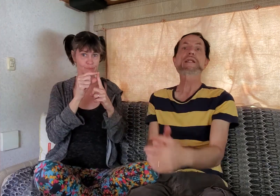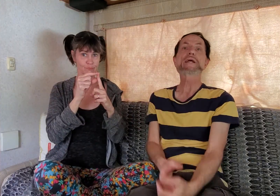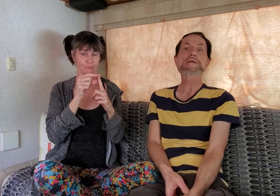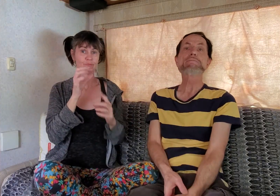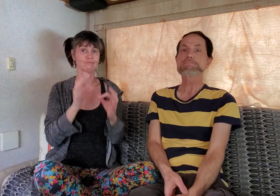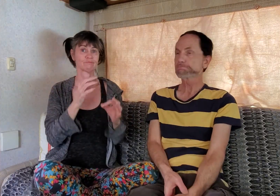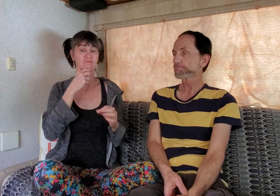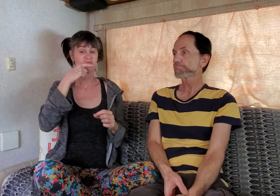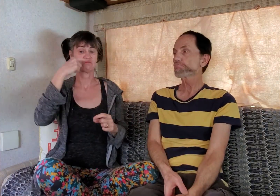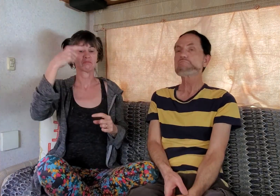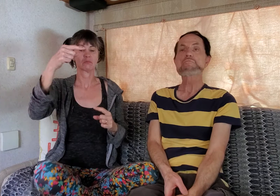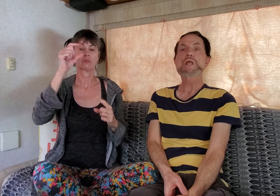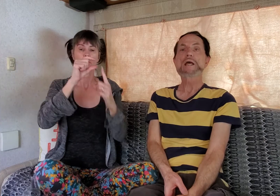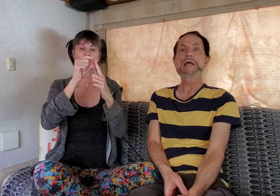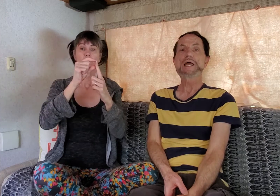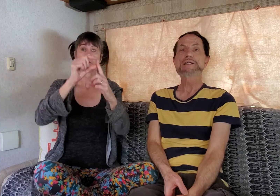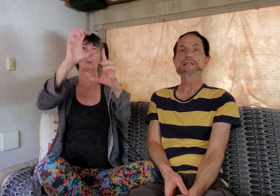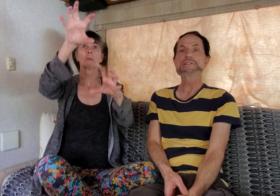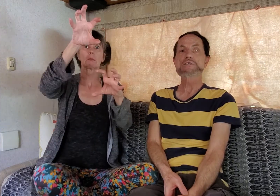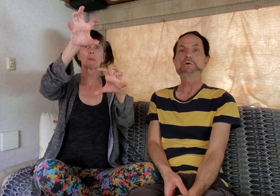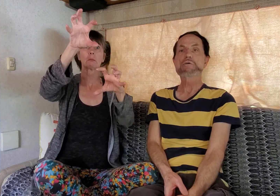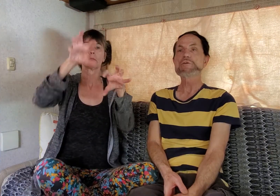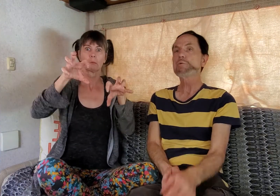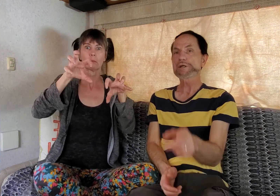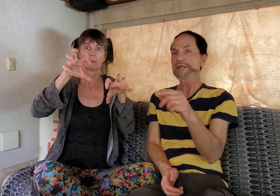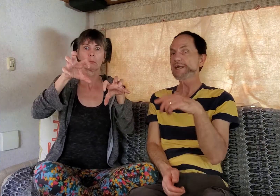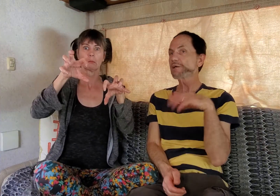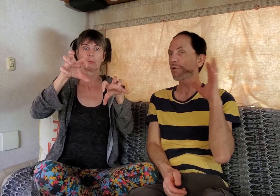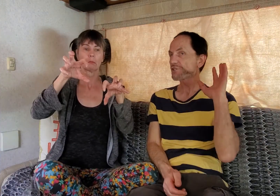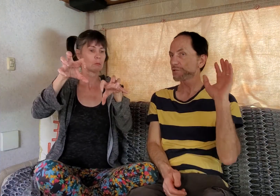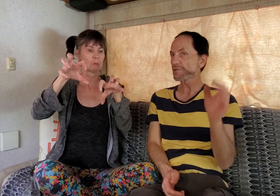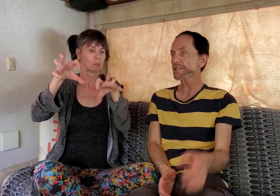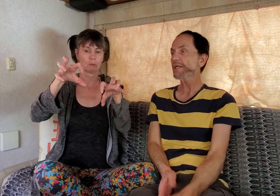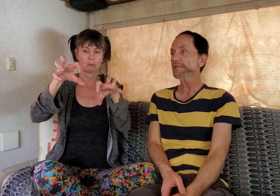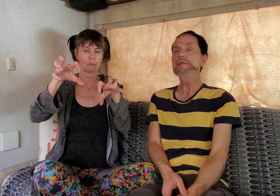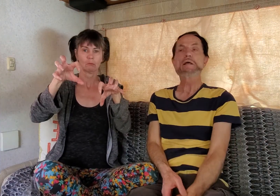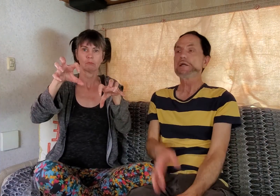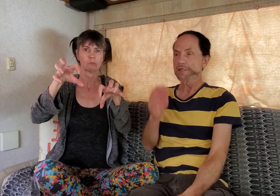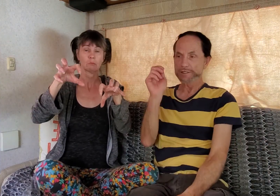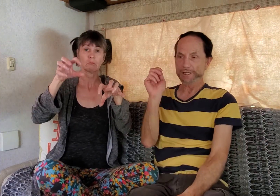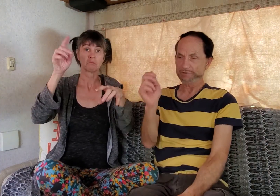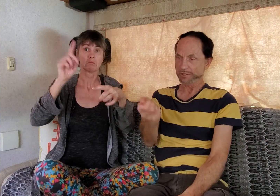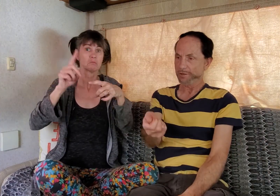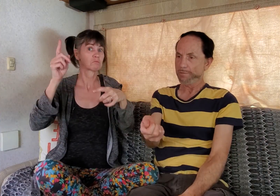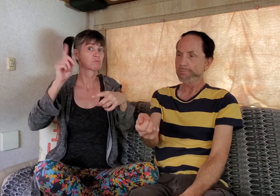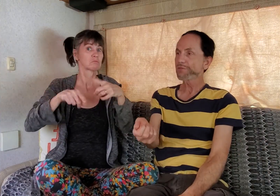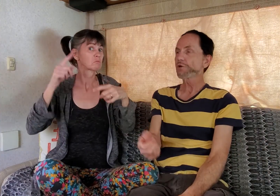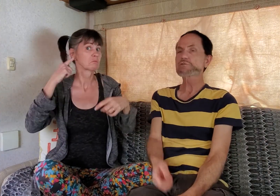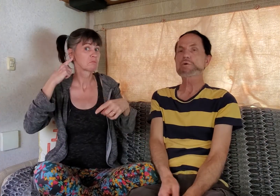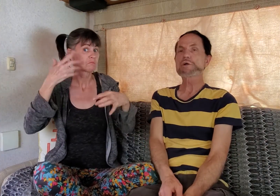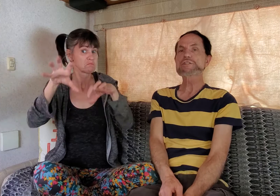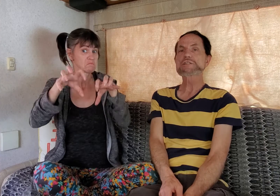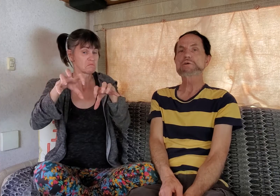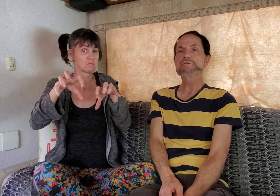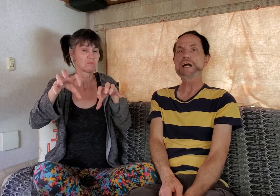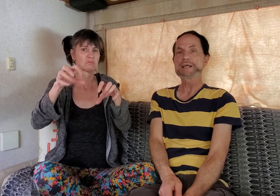midair. And so if you wanted to hear what you were saying, you'd have to put those words into a frying